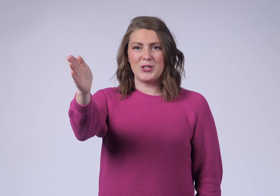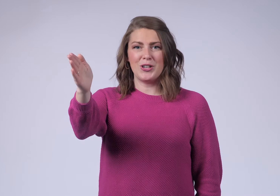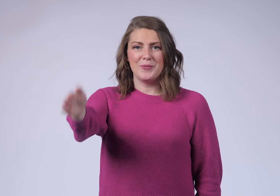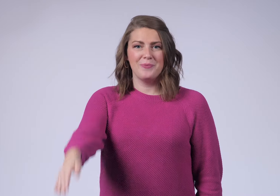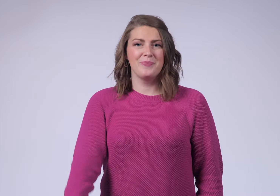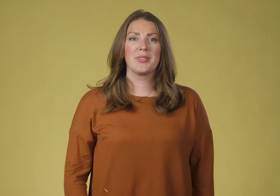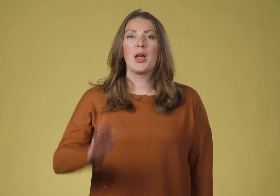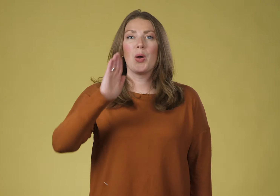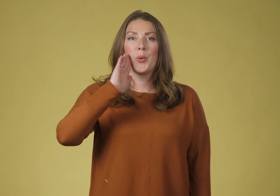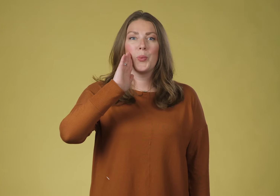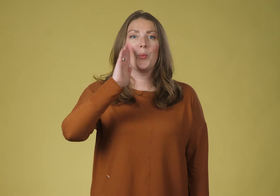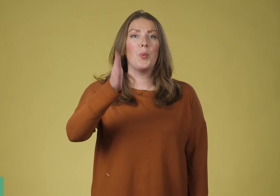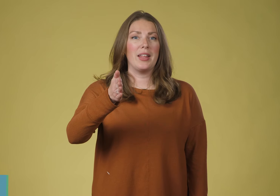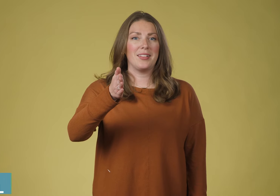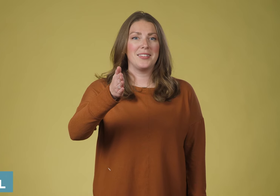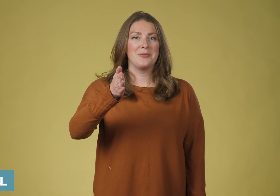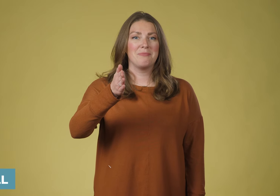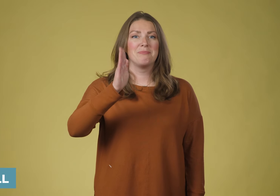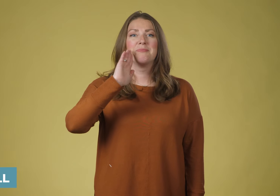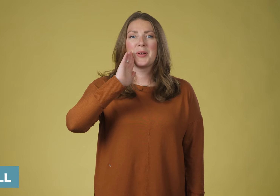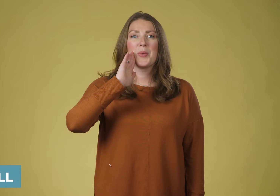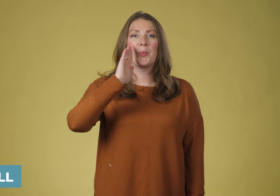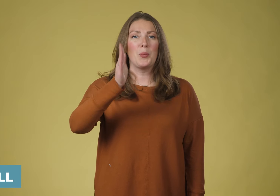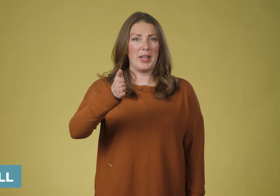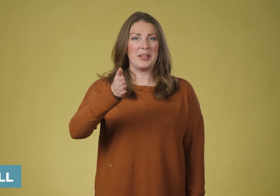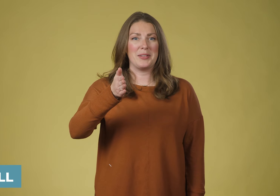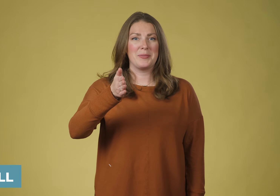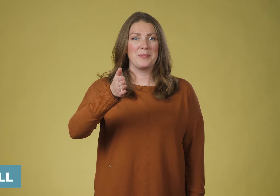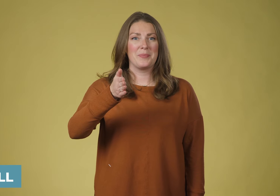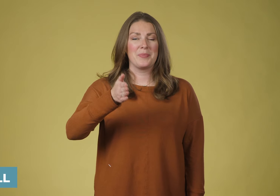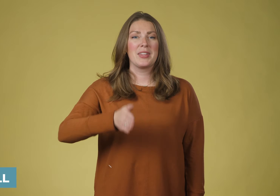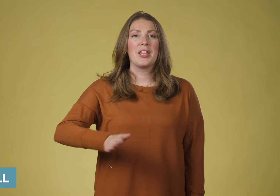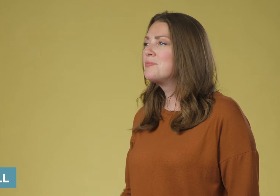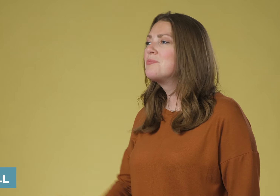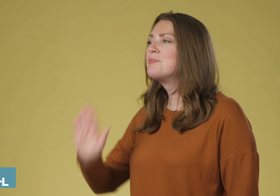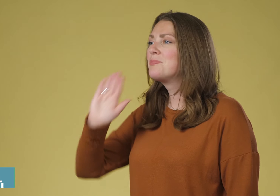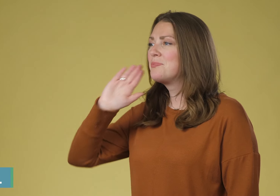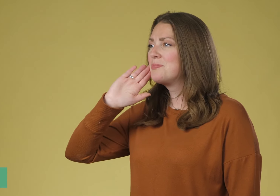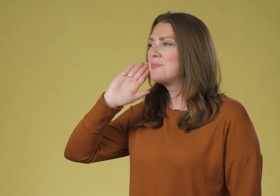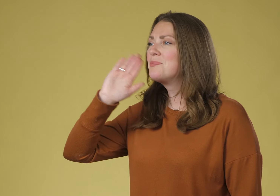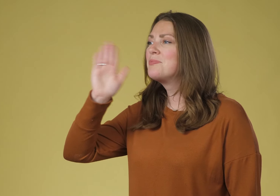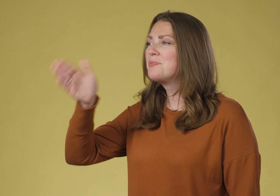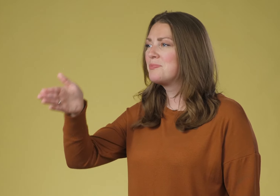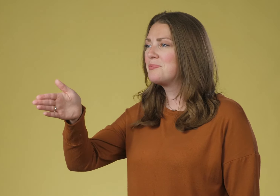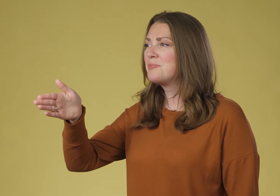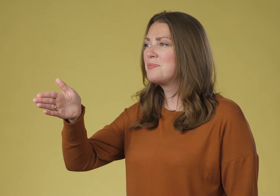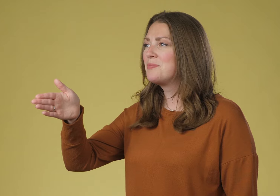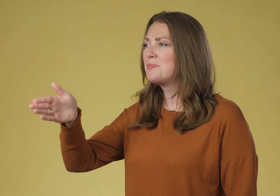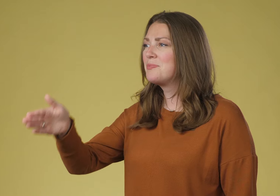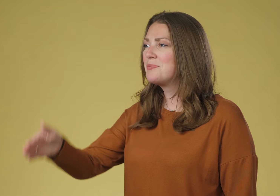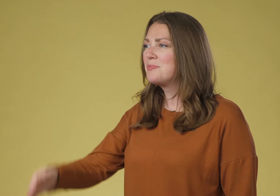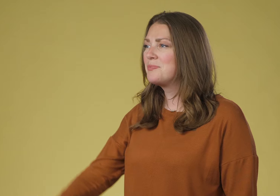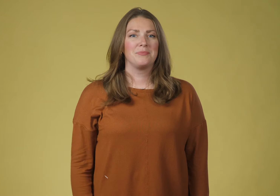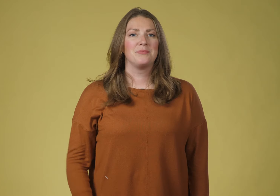Future. Will. Will. You have a flat hand up to the side of your